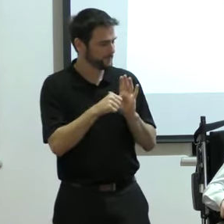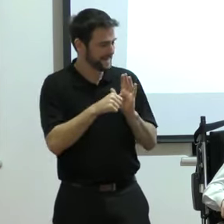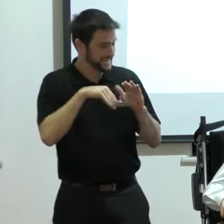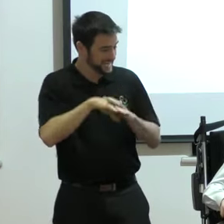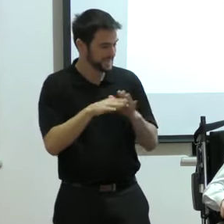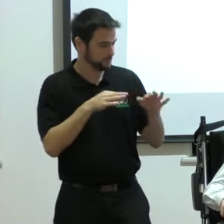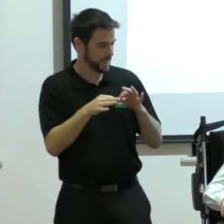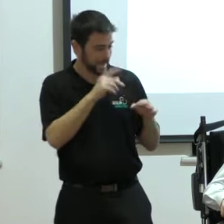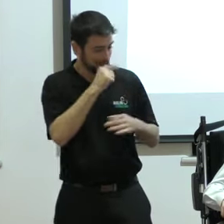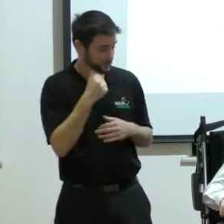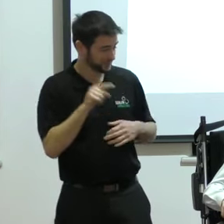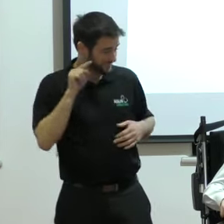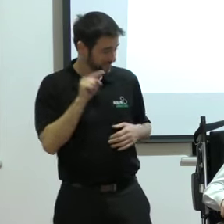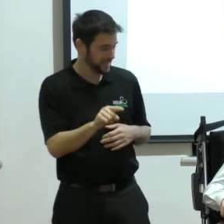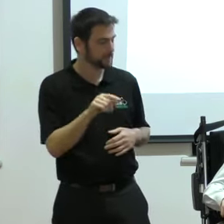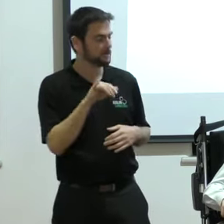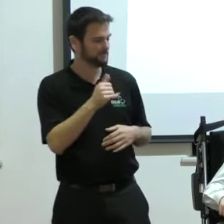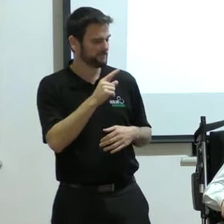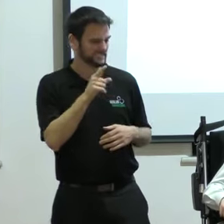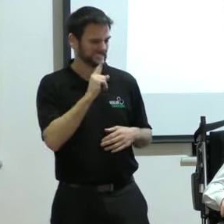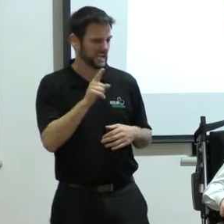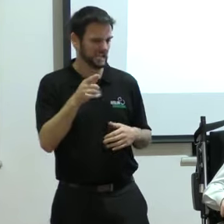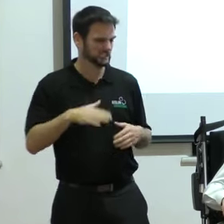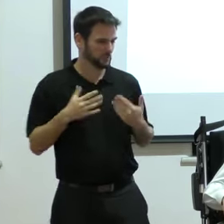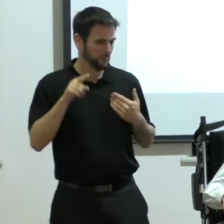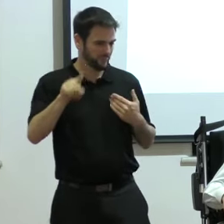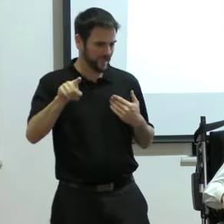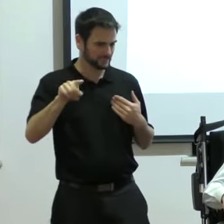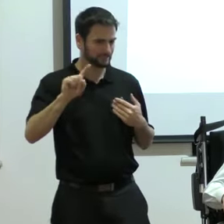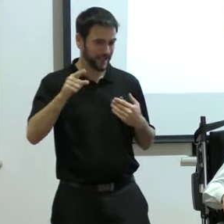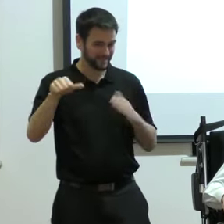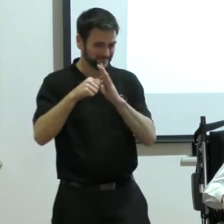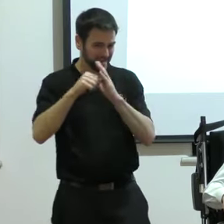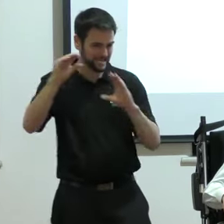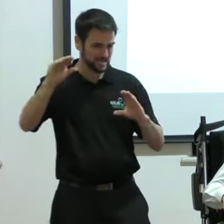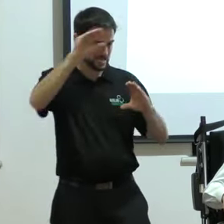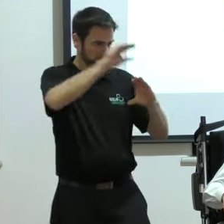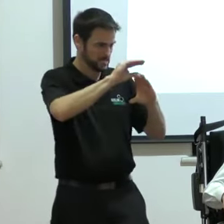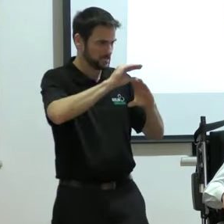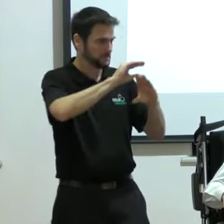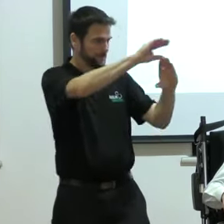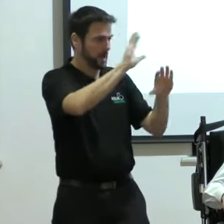the plan No, and so maybe sacrifice something else? Yeah. So, say you have